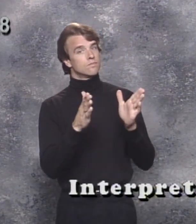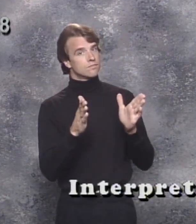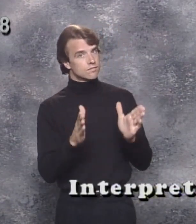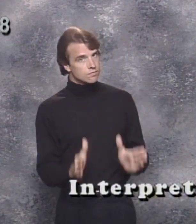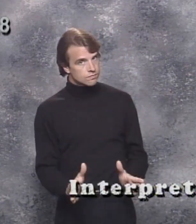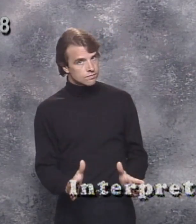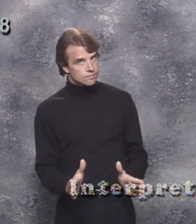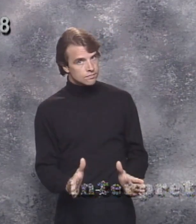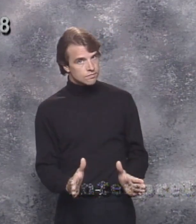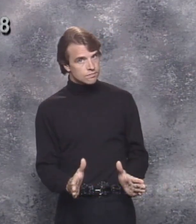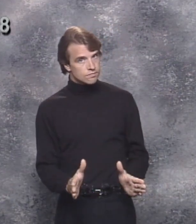Interpreter.